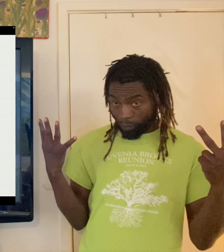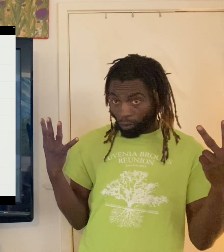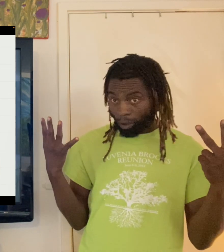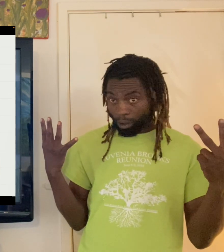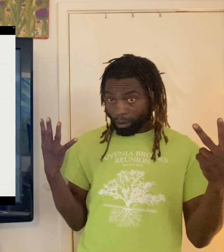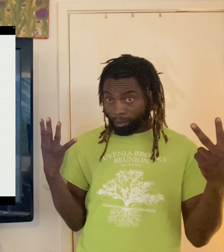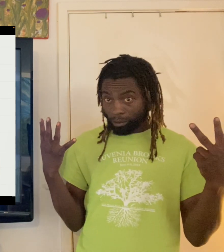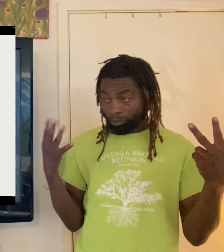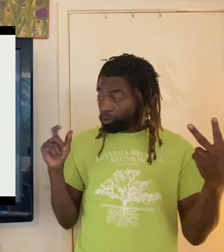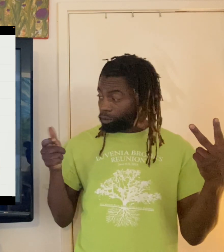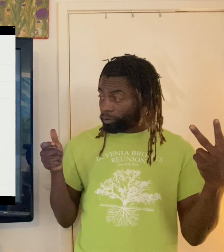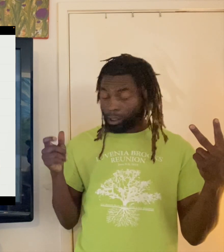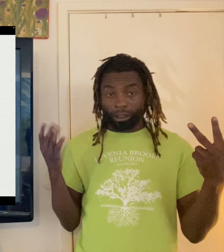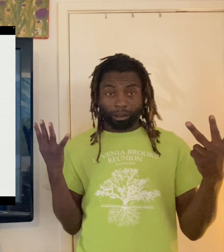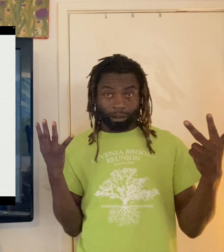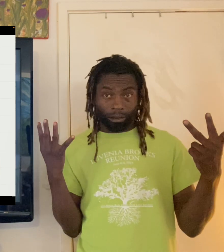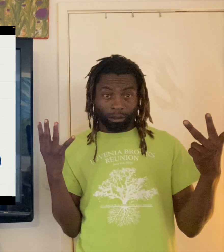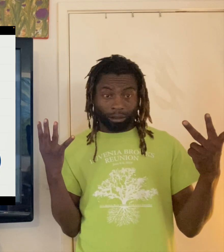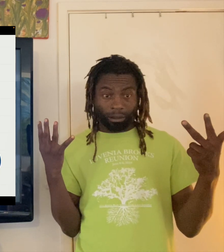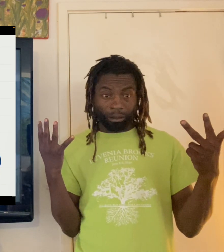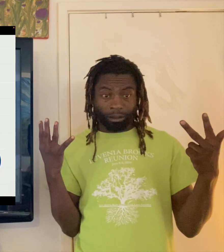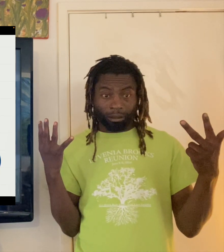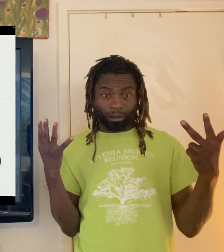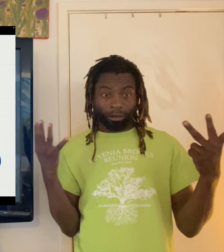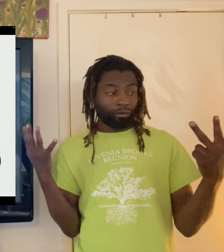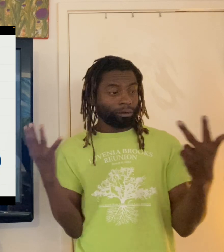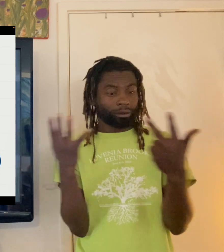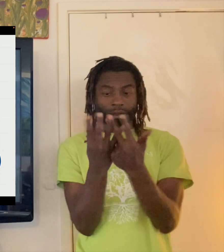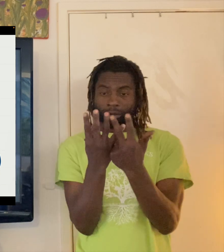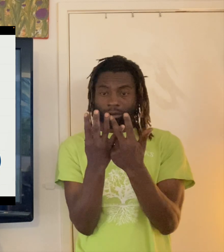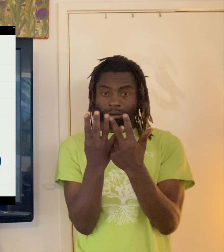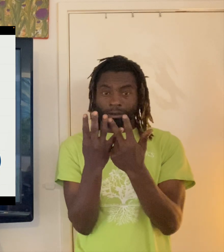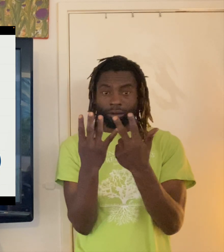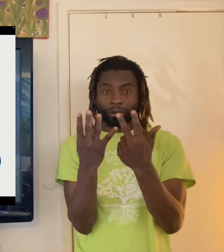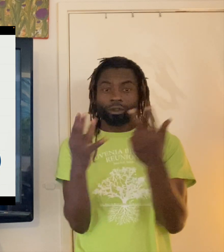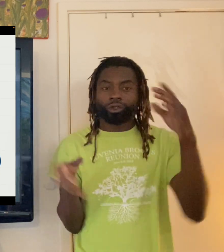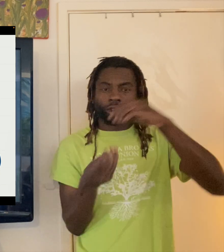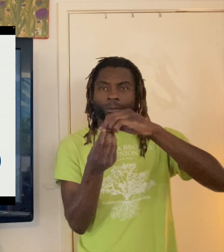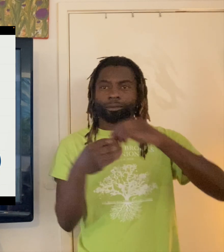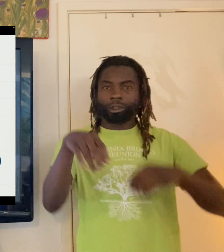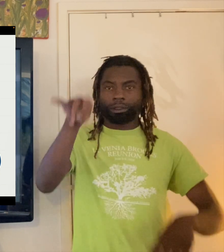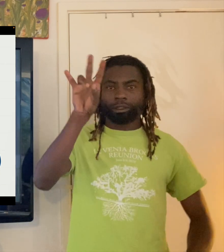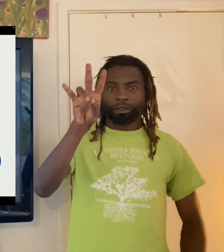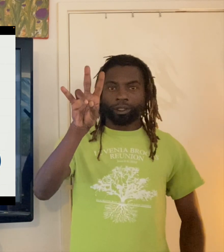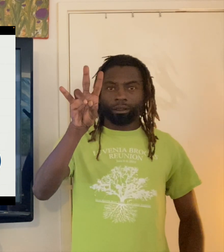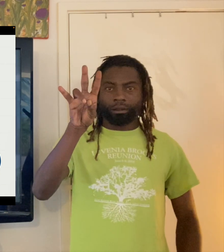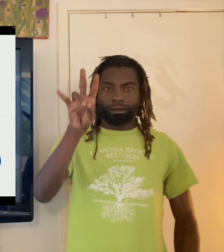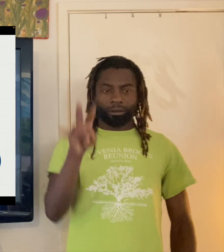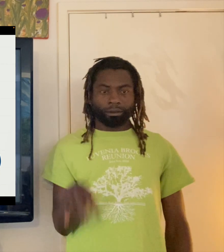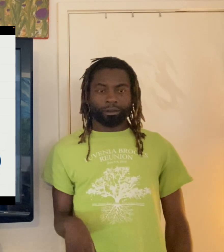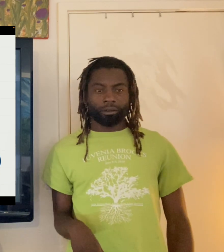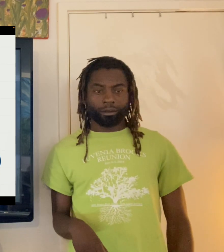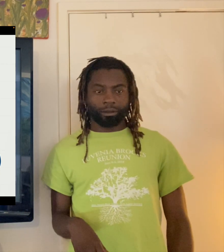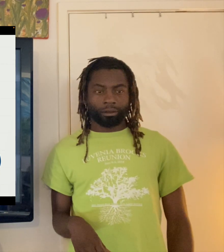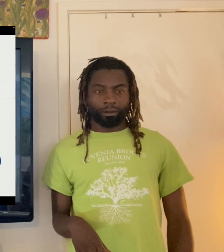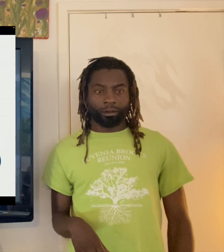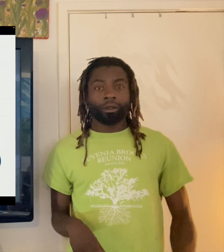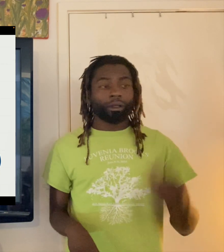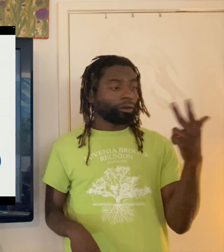1, 2, 3, 4 apples with green hats. Add them together, and we have 7